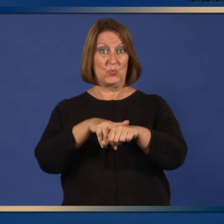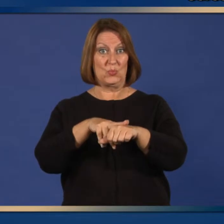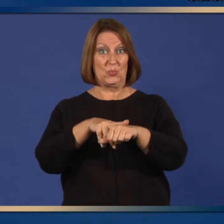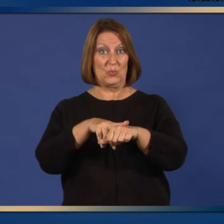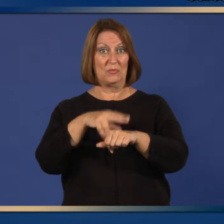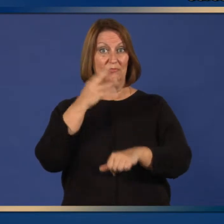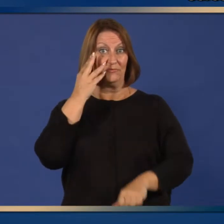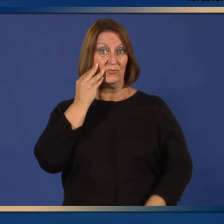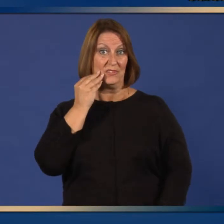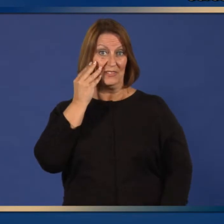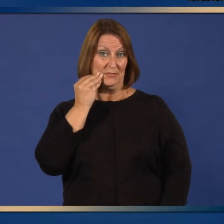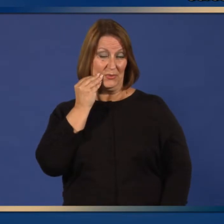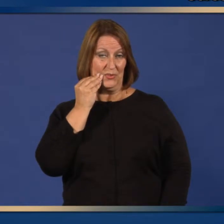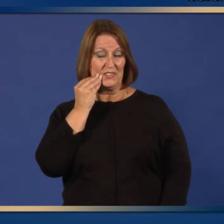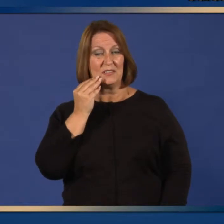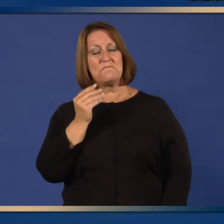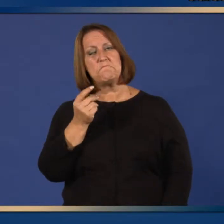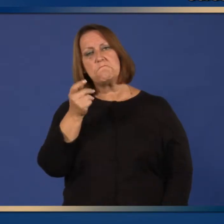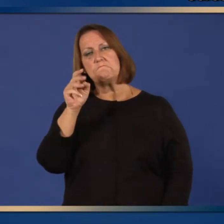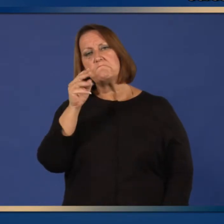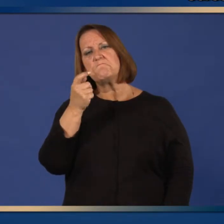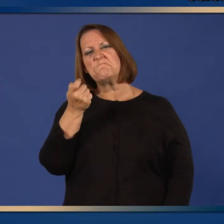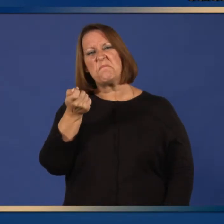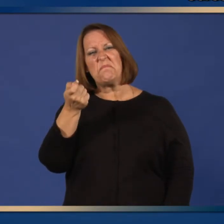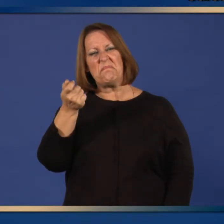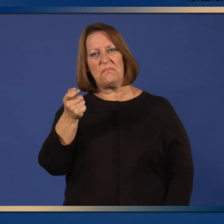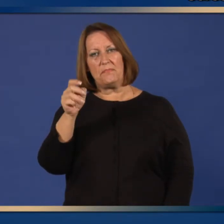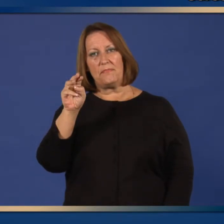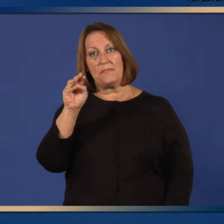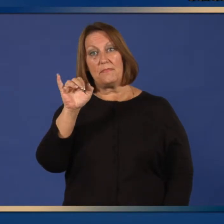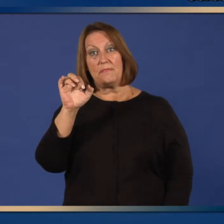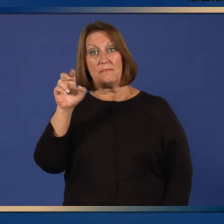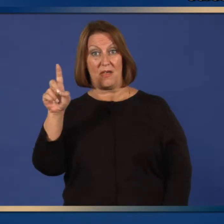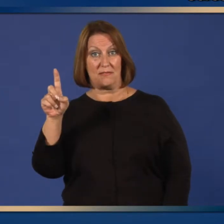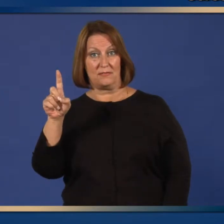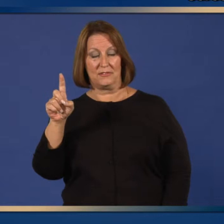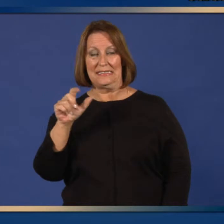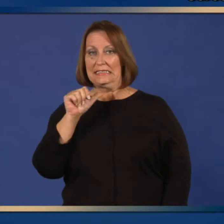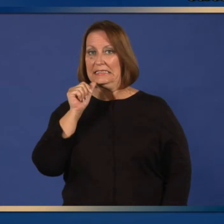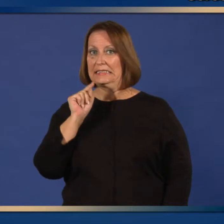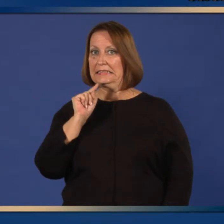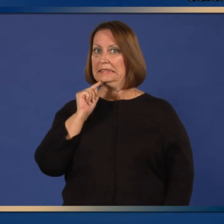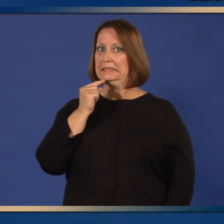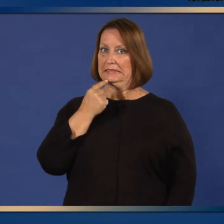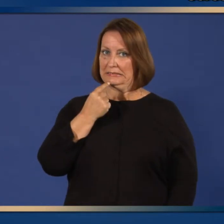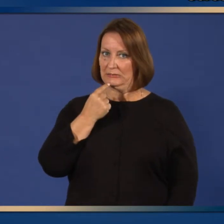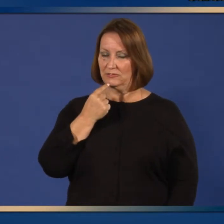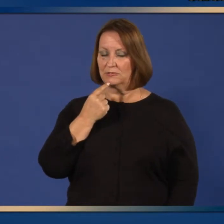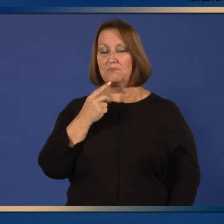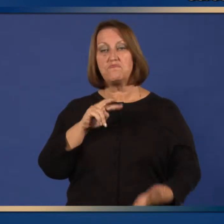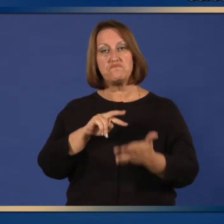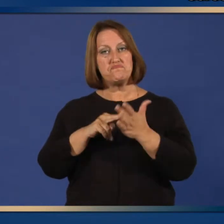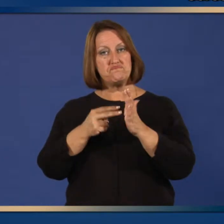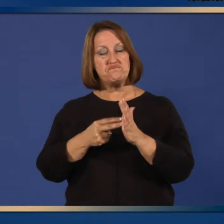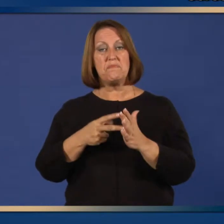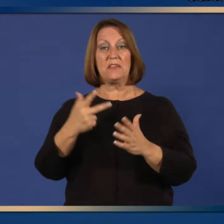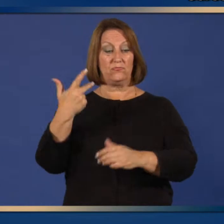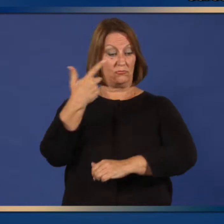These mild to moderate local reactions are not a contraindication to future